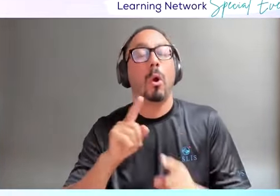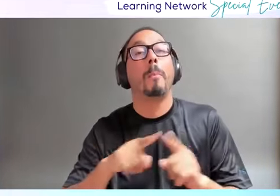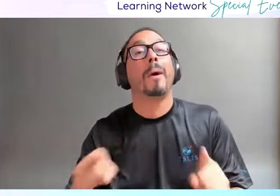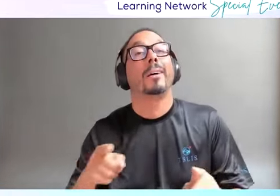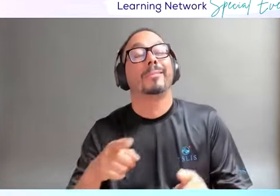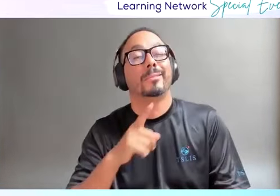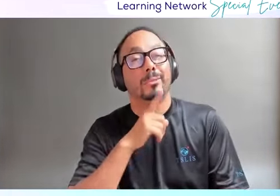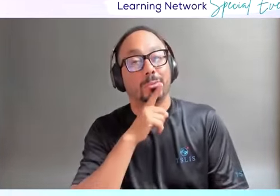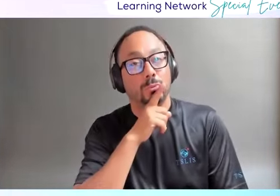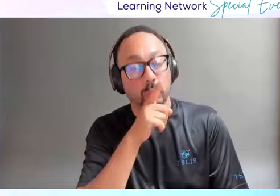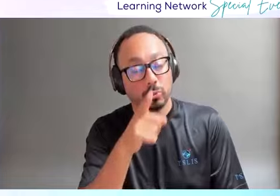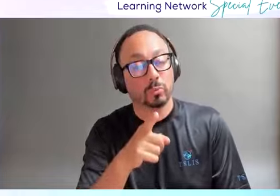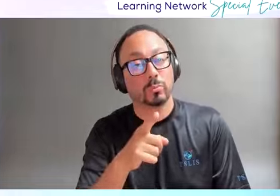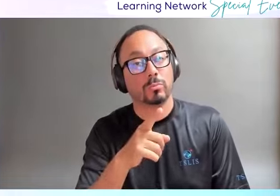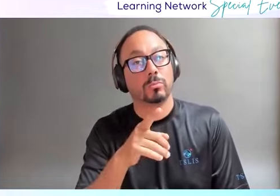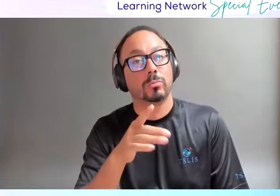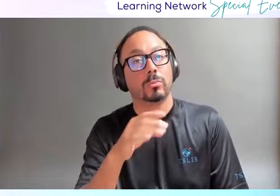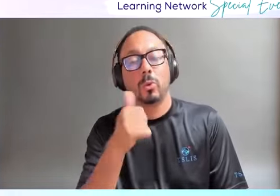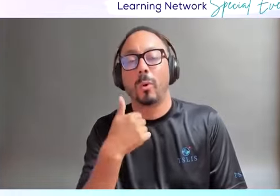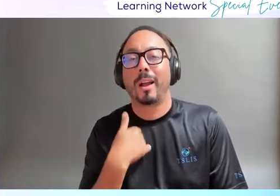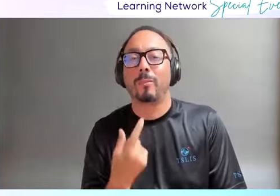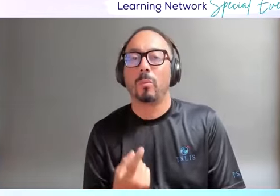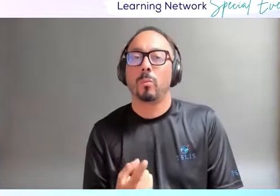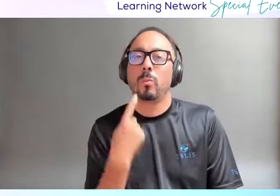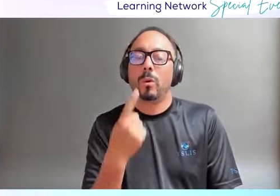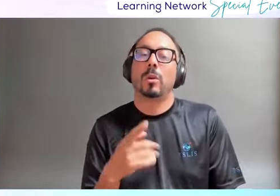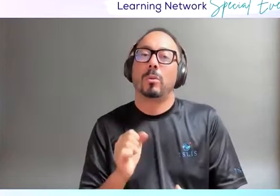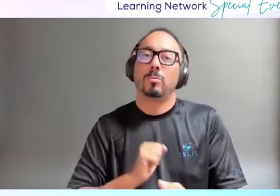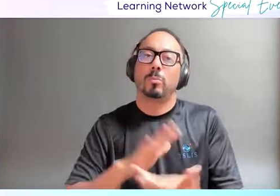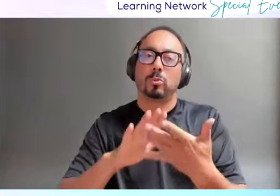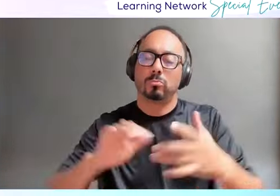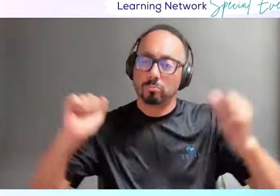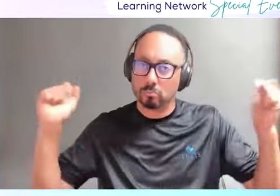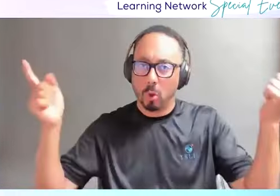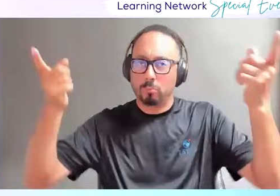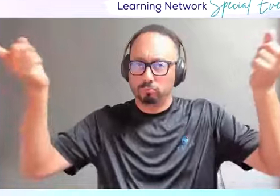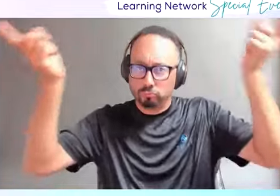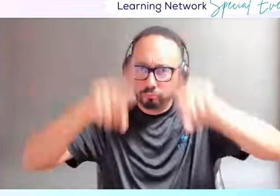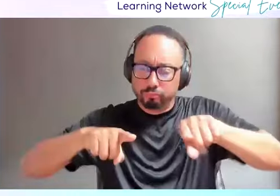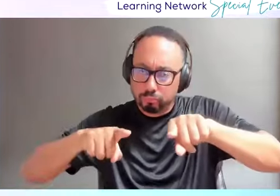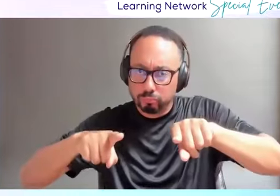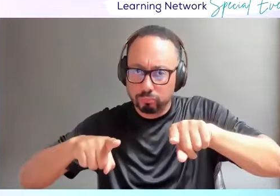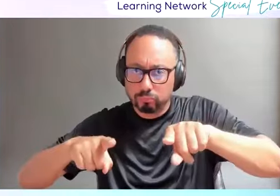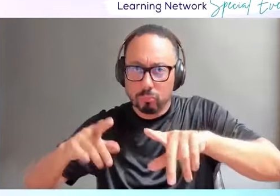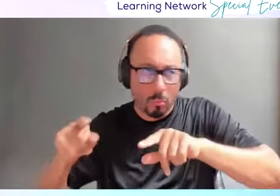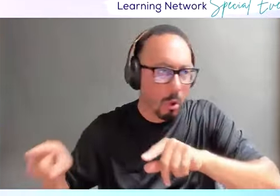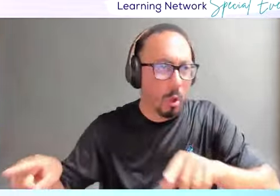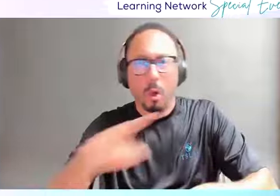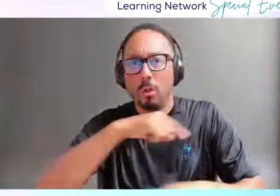one general approach that is adhered to by all comers and through all those doors in all of those areas.